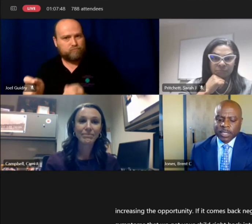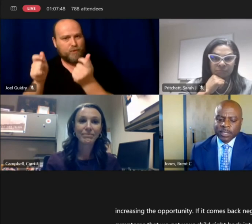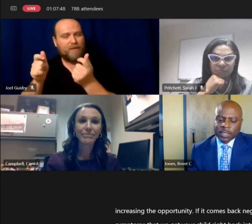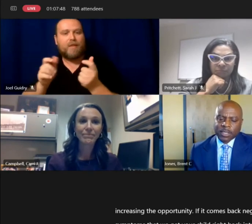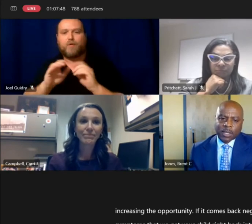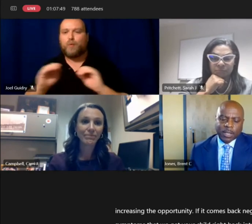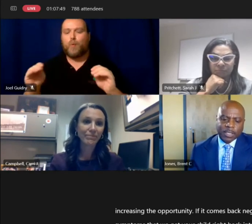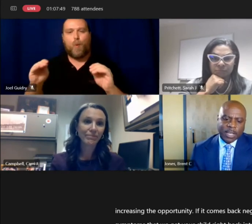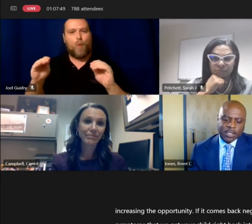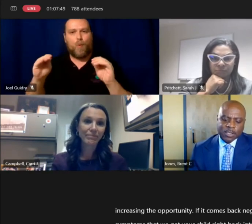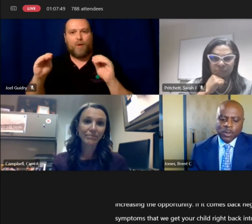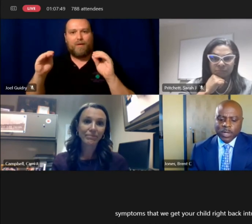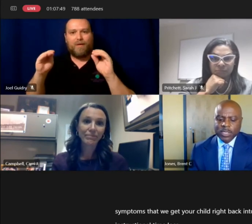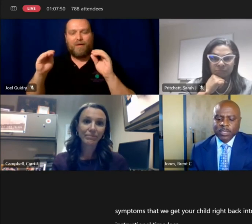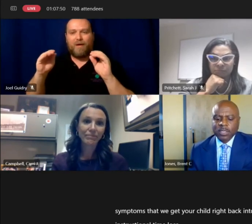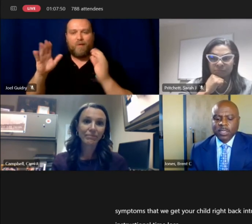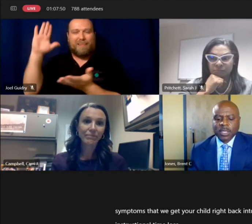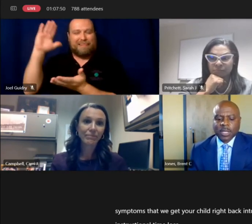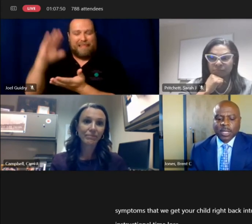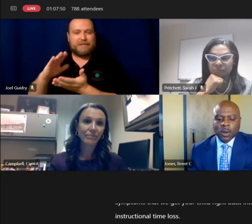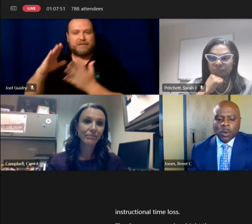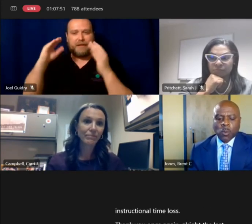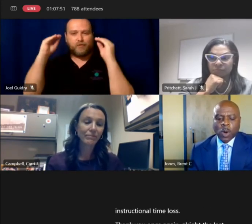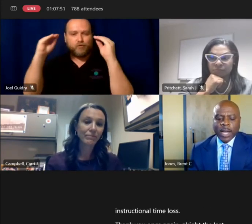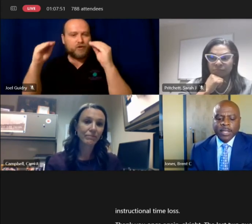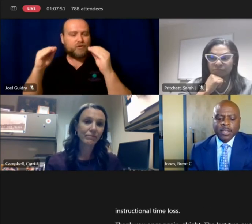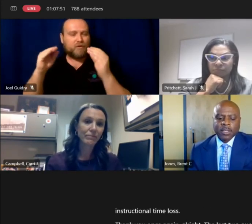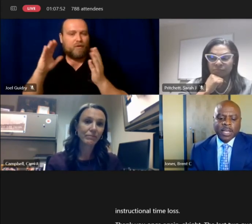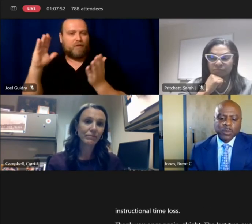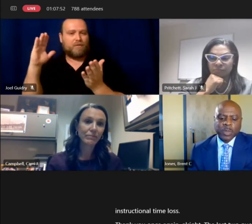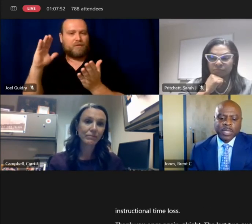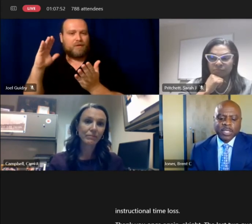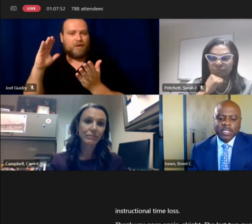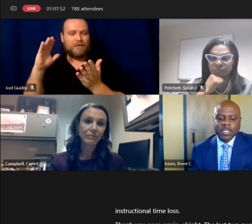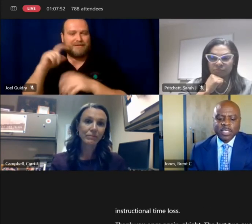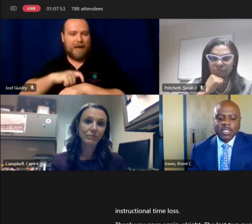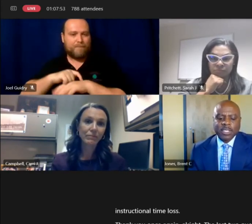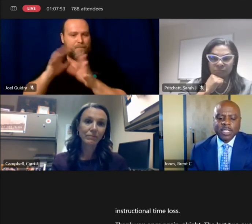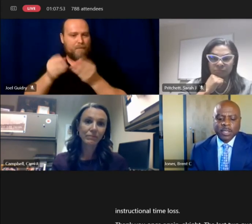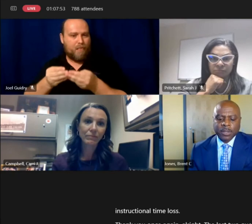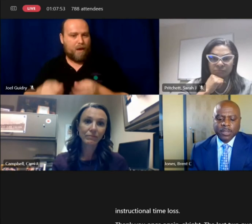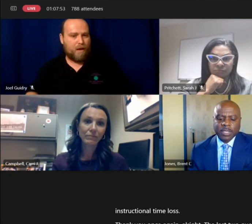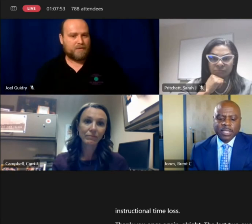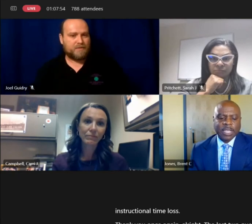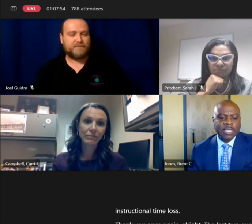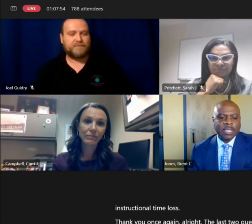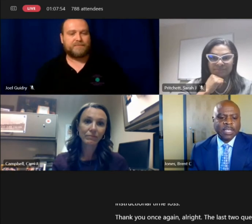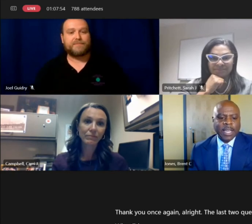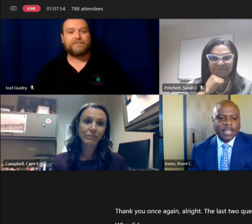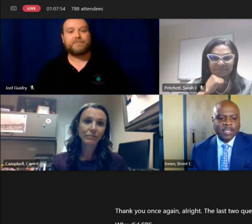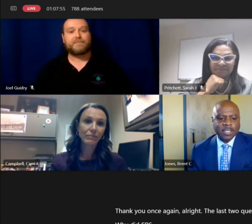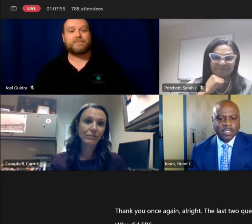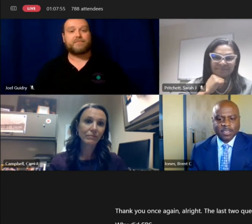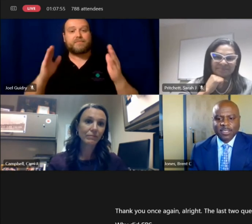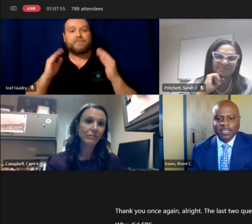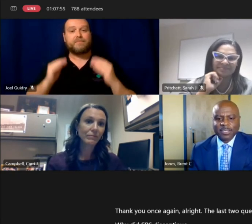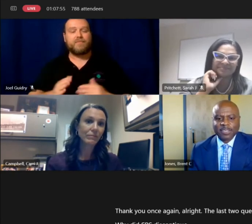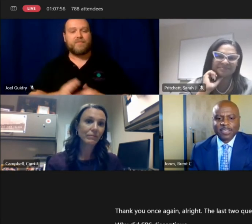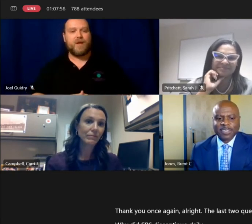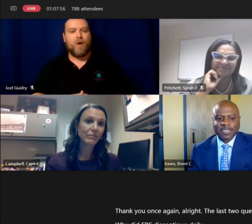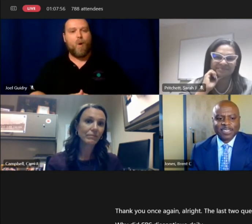again. All right, the last two questions. Why did SPS discontinue daily attestations?